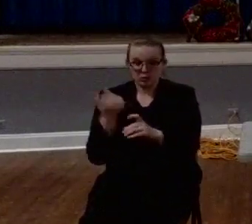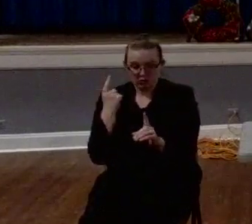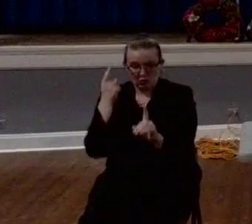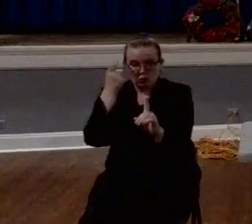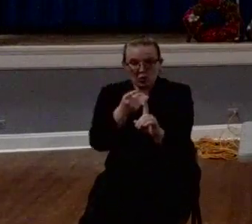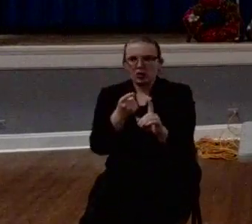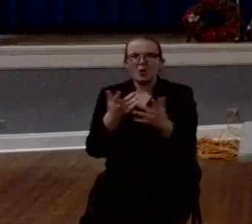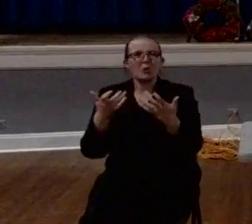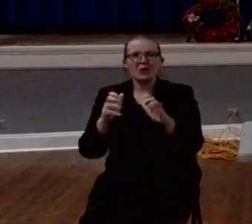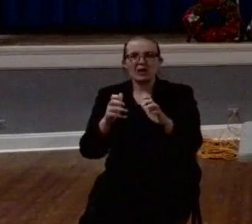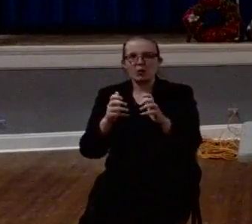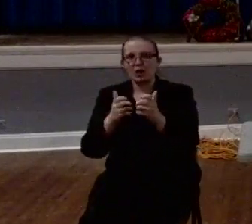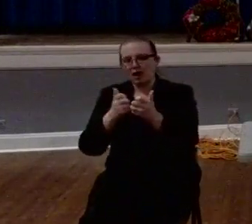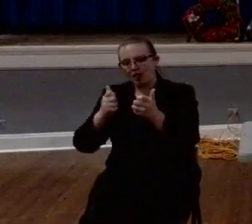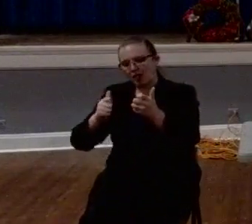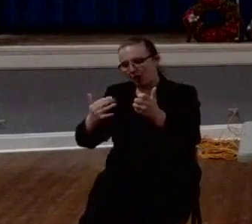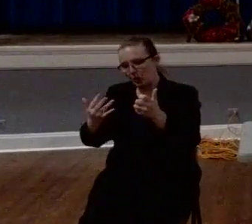don't wait on,